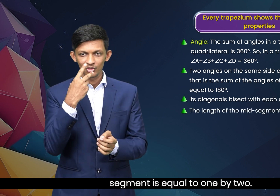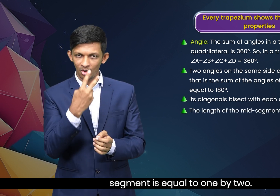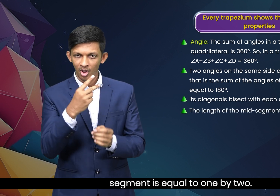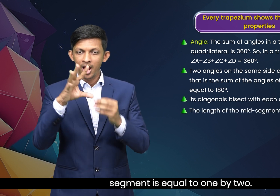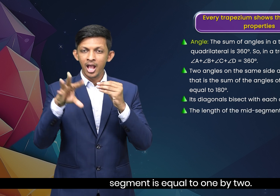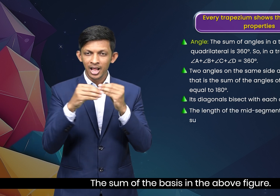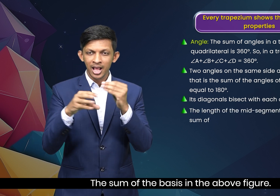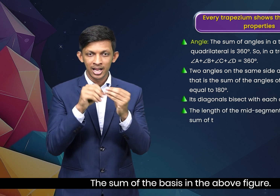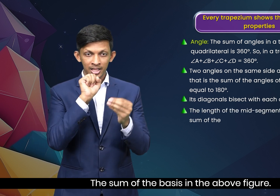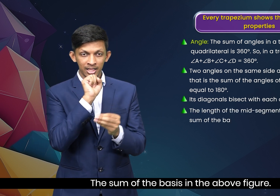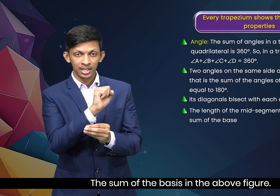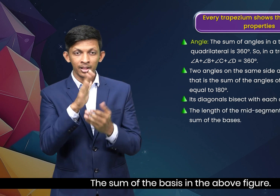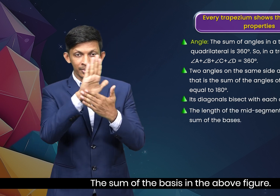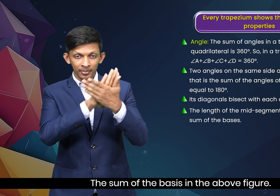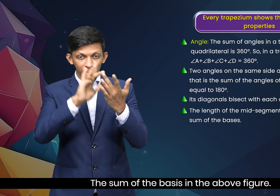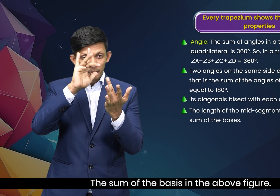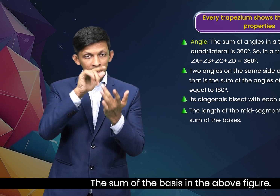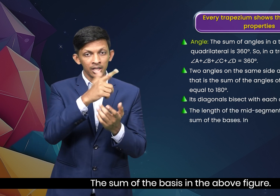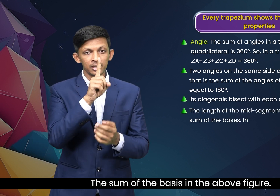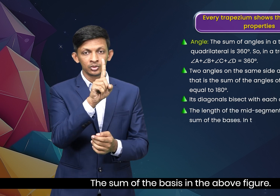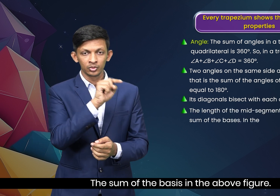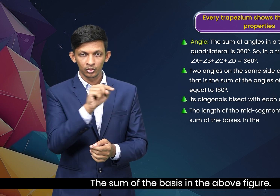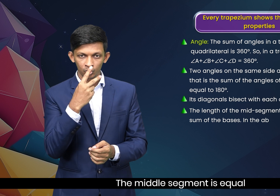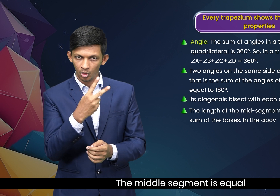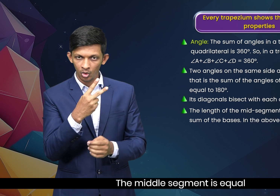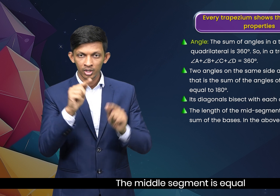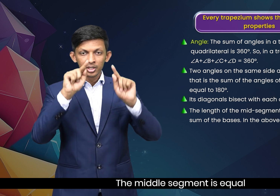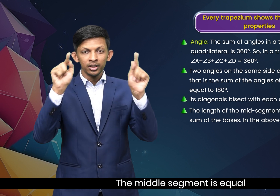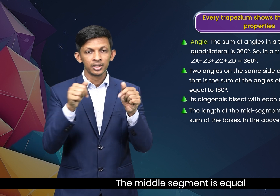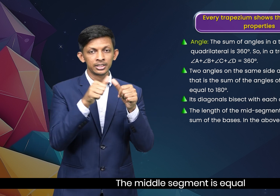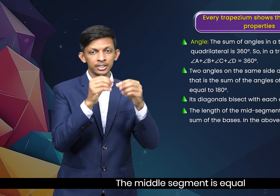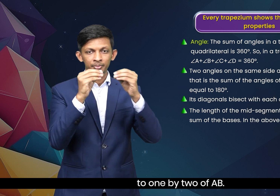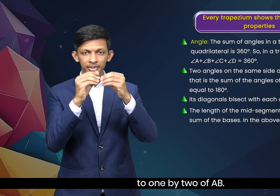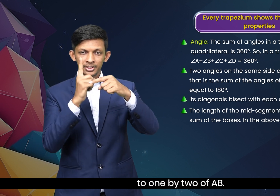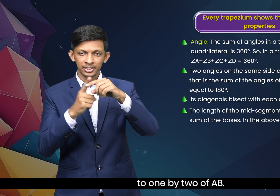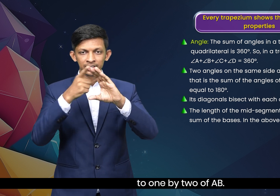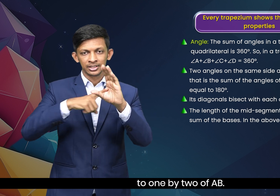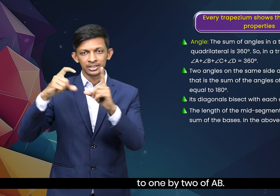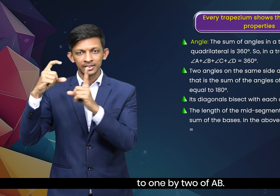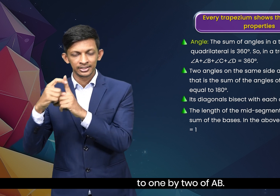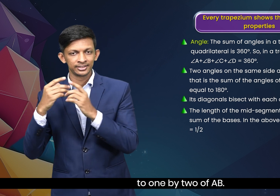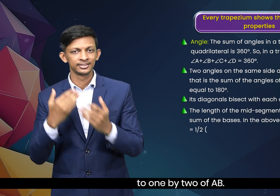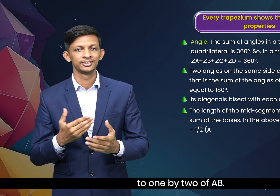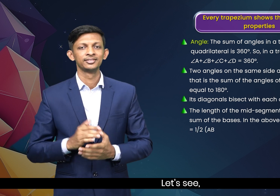1 by 2 the sum of the bases. In the above figure, the midsegment is equal to 1 by 2 of AB plus